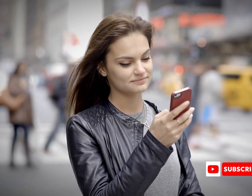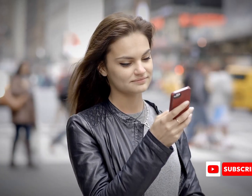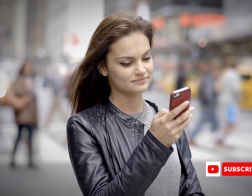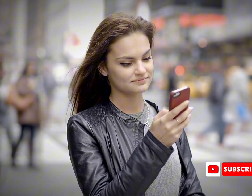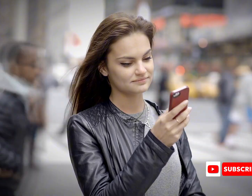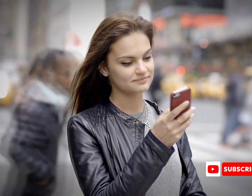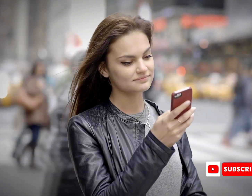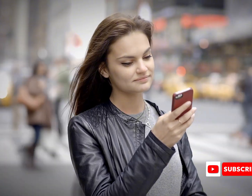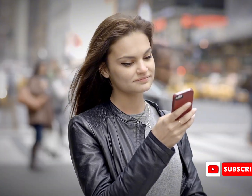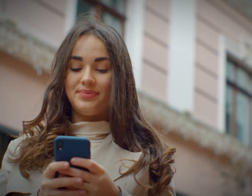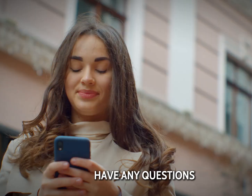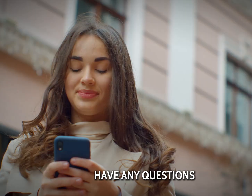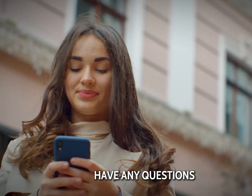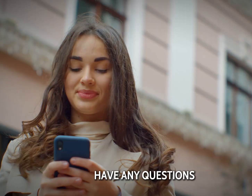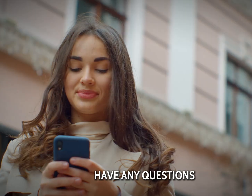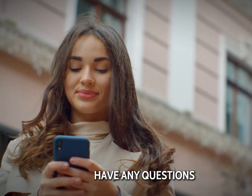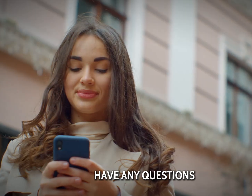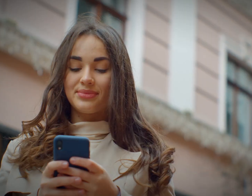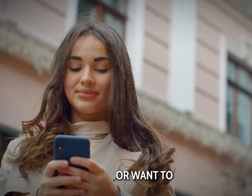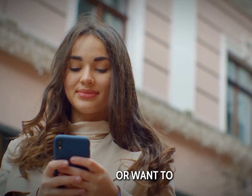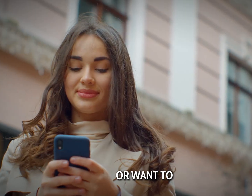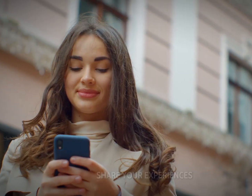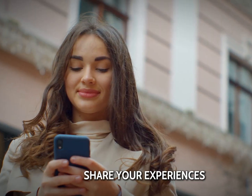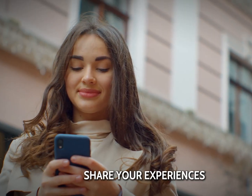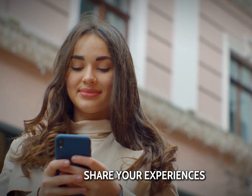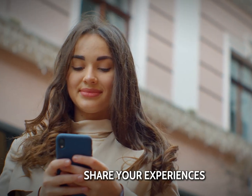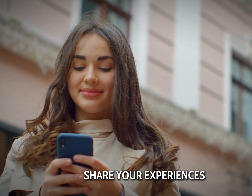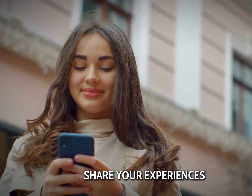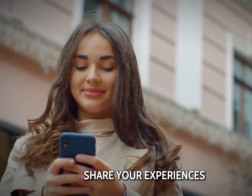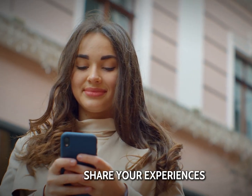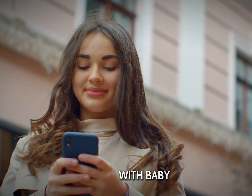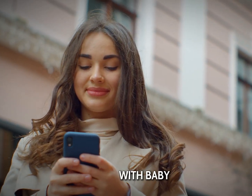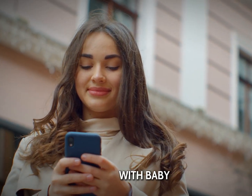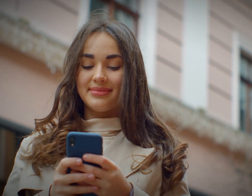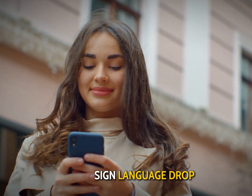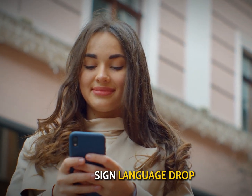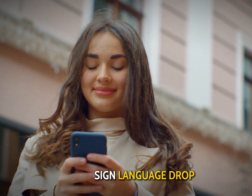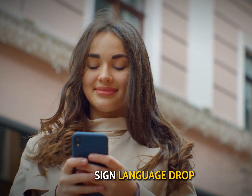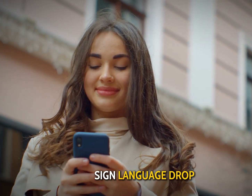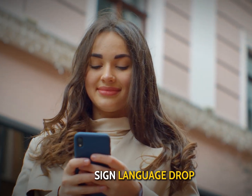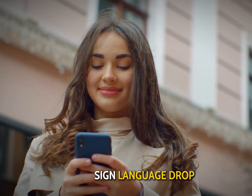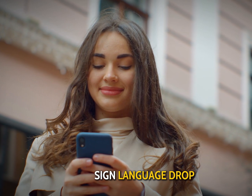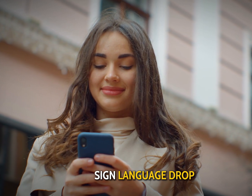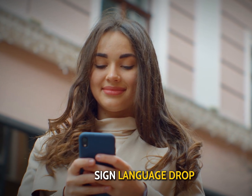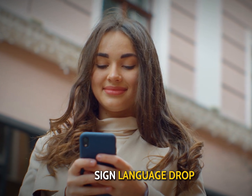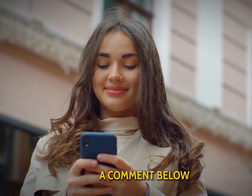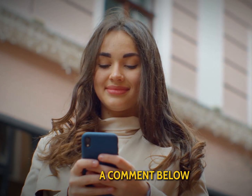parenting tips. Have any questions or want to share your experiences with baby sign language? Drop a